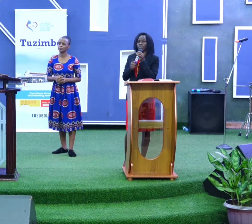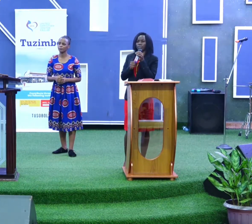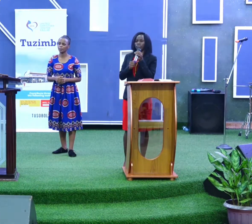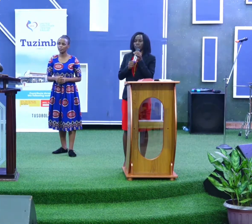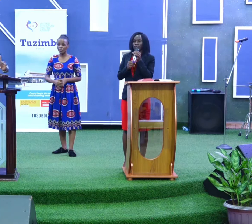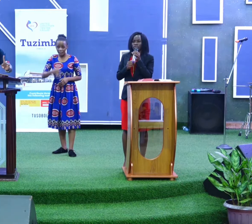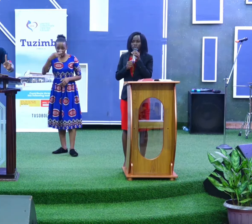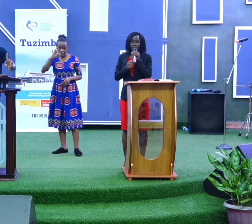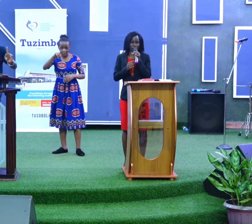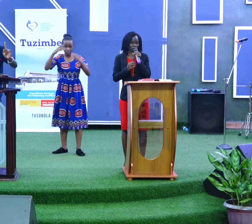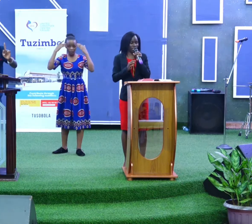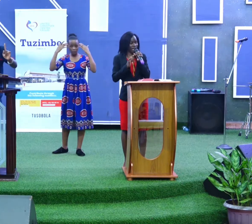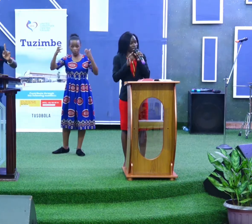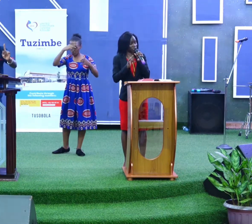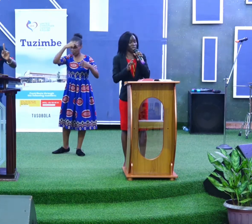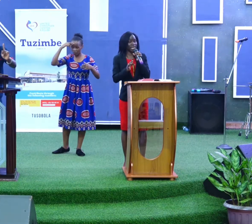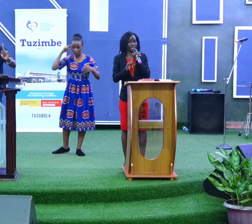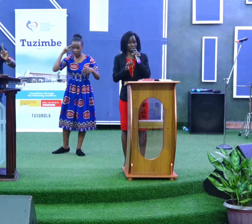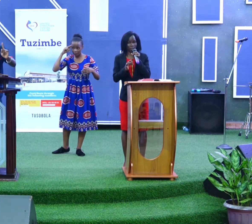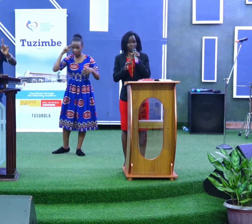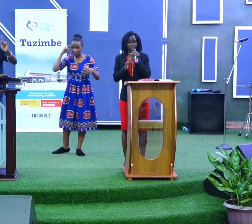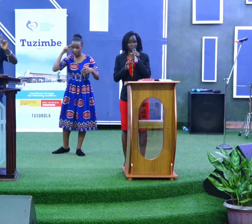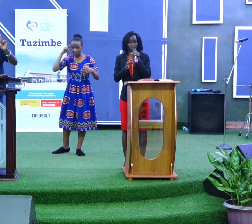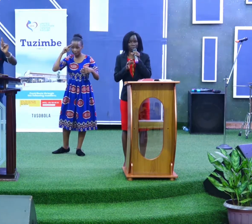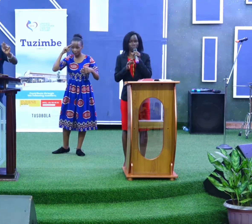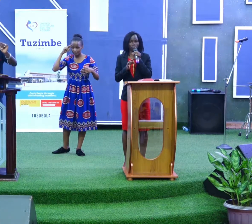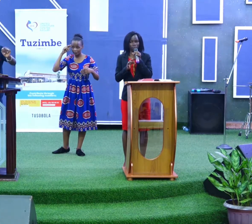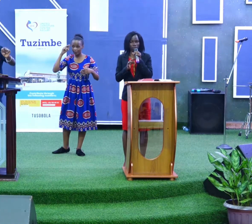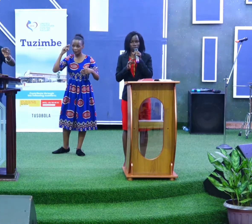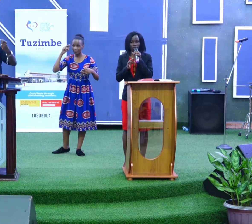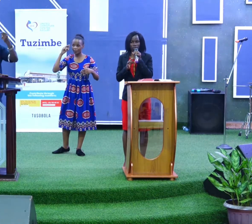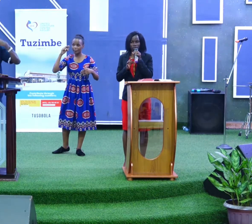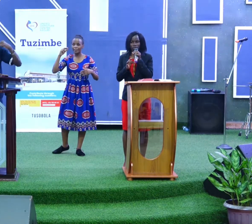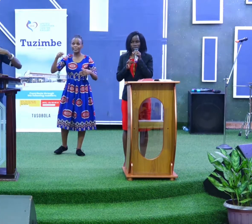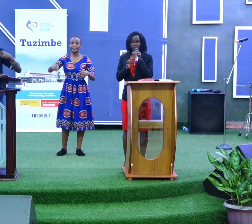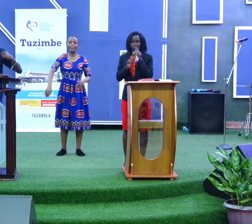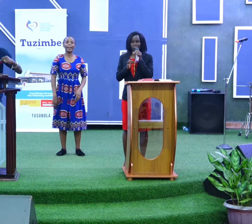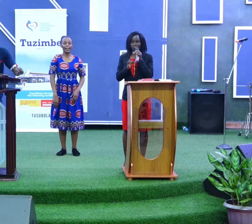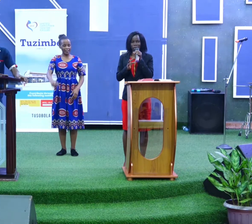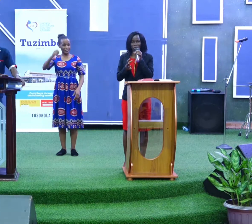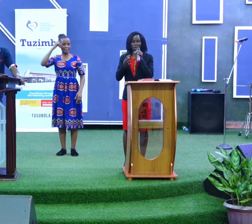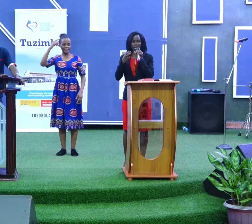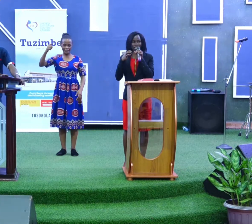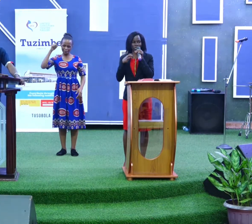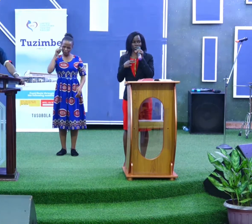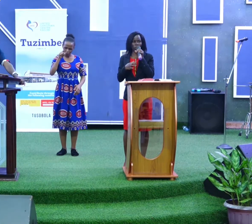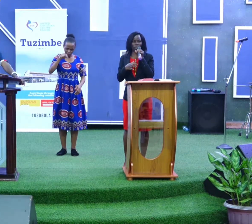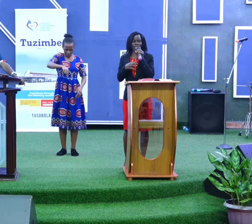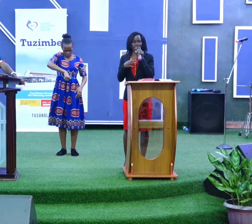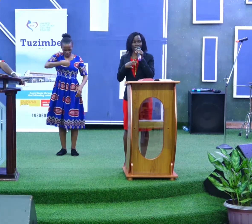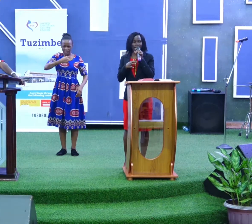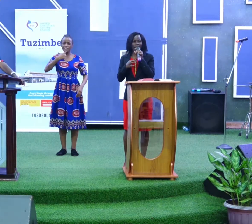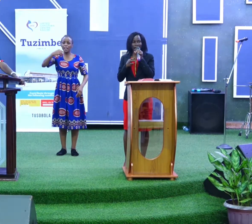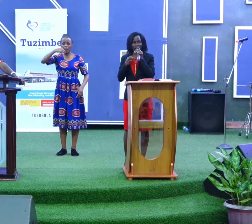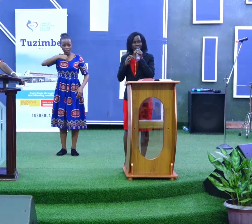Bw'oba ensonga tonnagimanya, if you not understood it, weesongemu nti gwe ensonga. Point at yourself